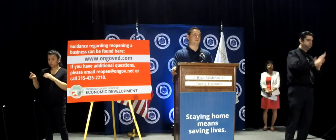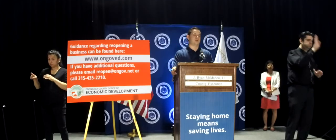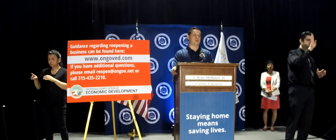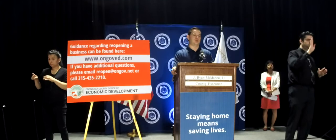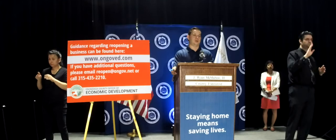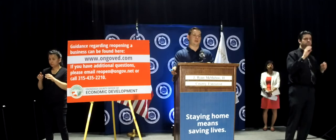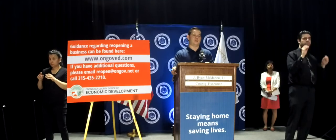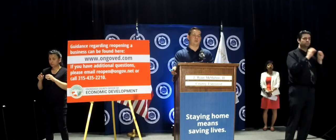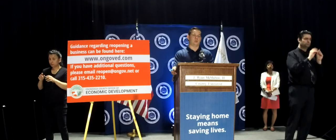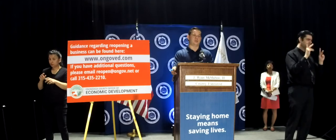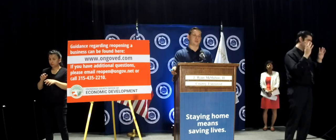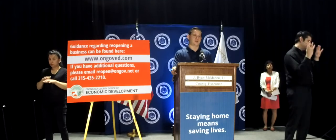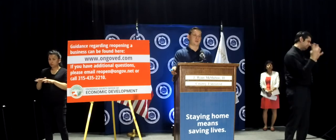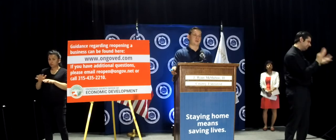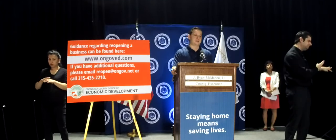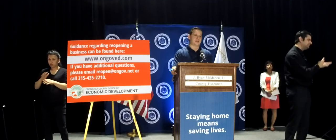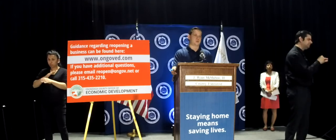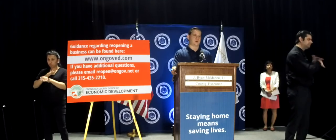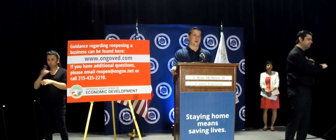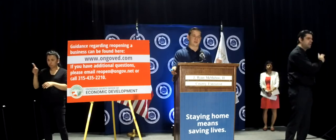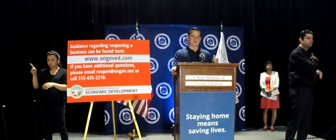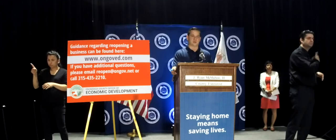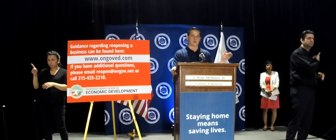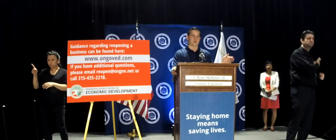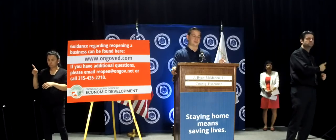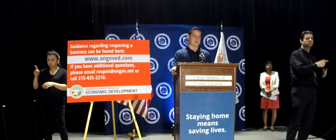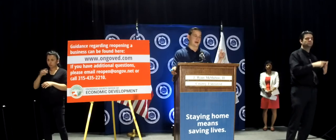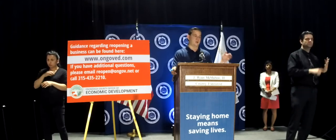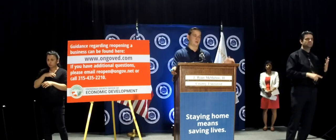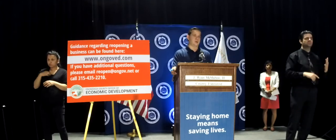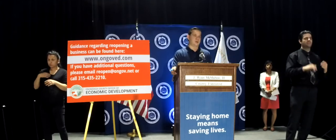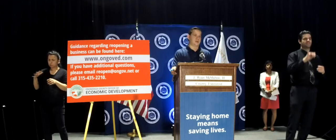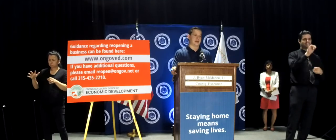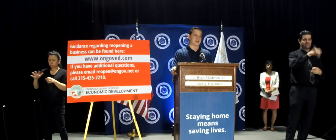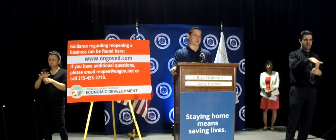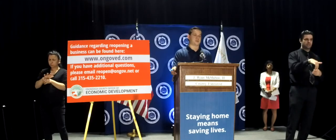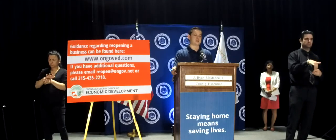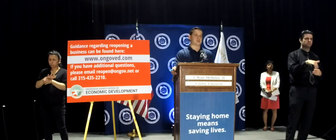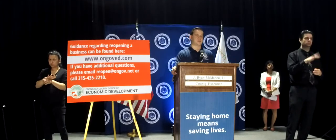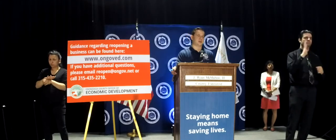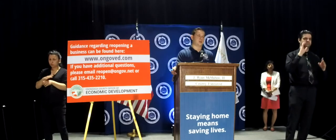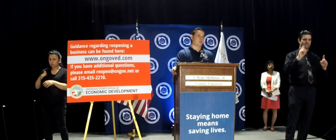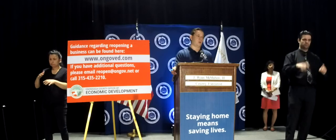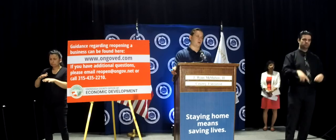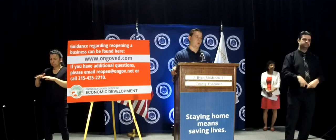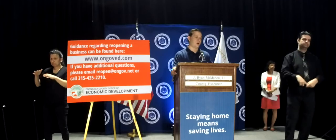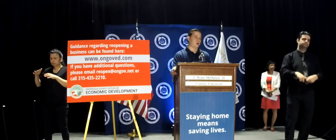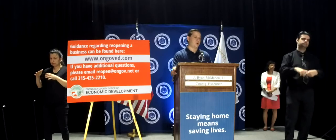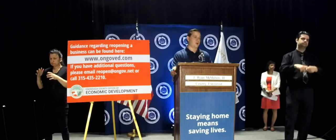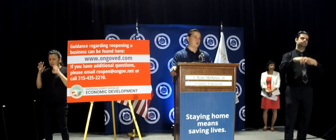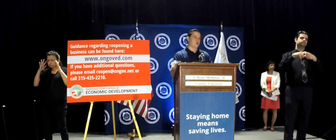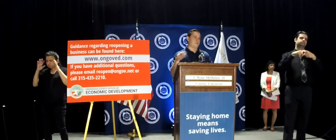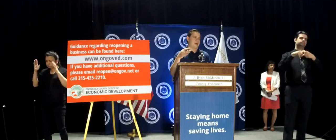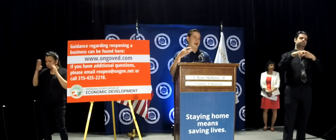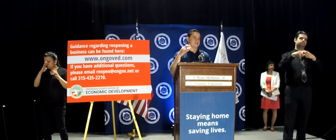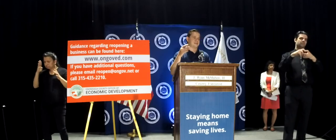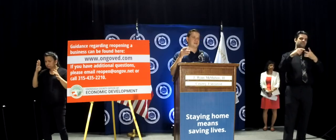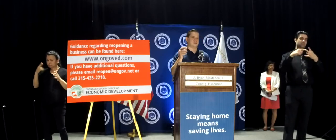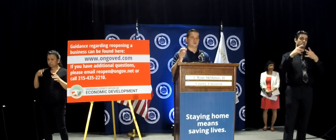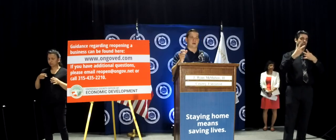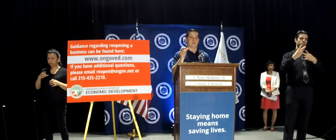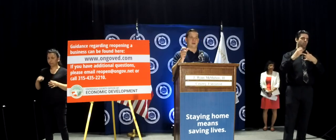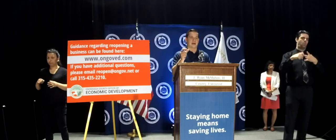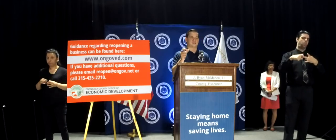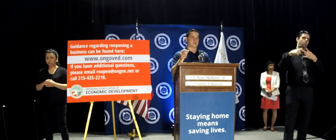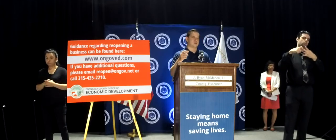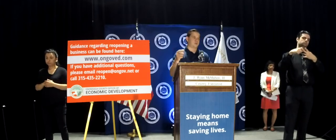every community in every region, that's where it can slow things down, is hospitalizations getting to the point where your capacity,